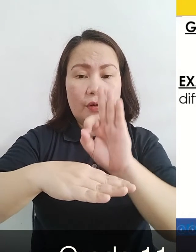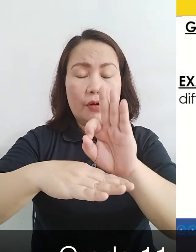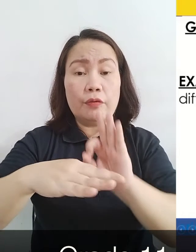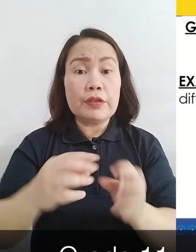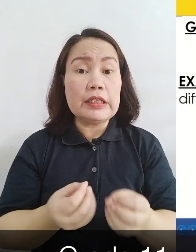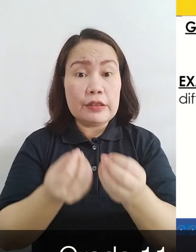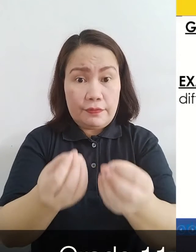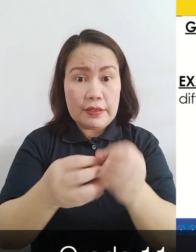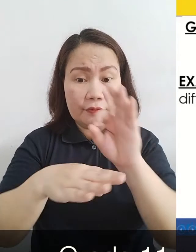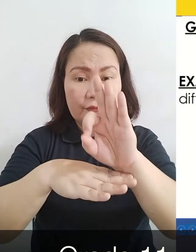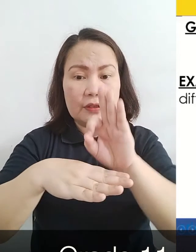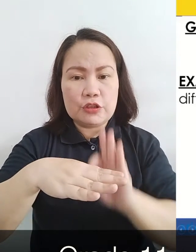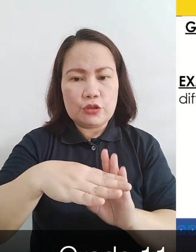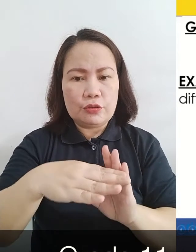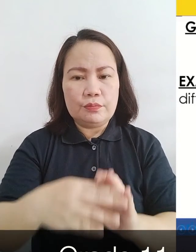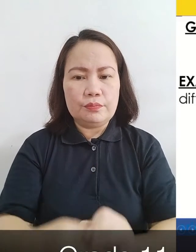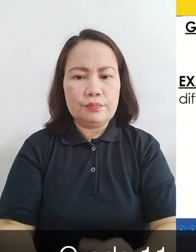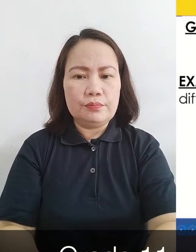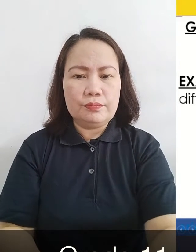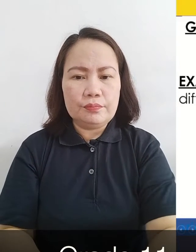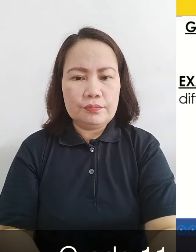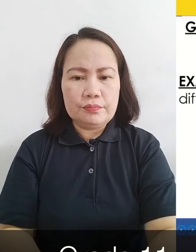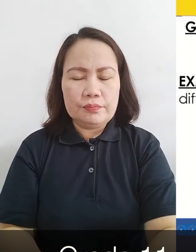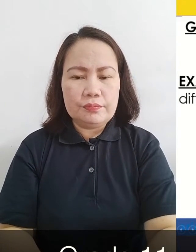above. What fraction to?